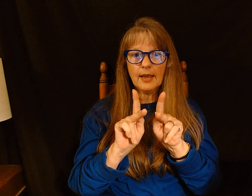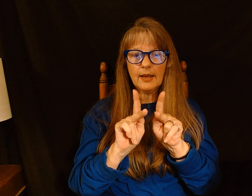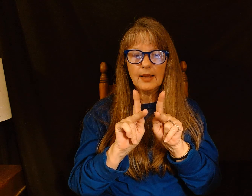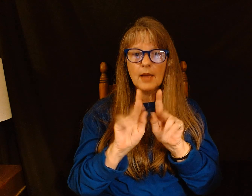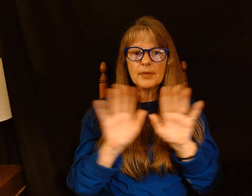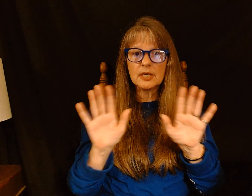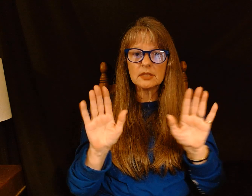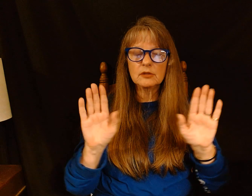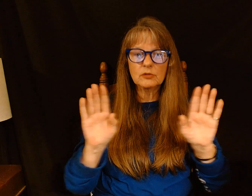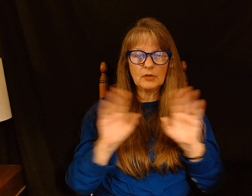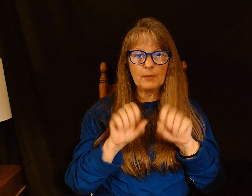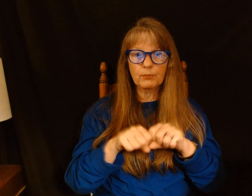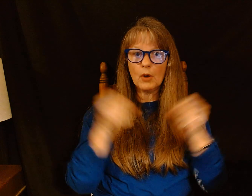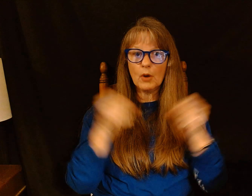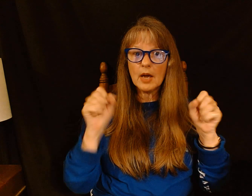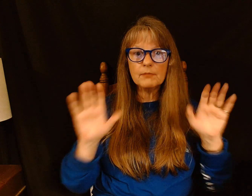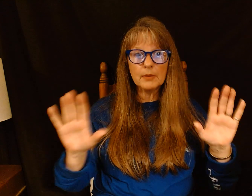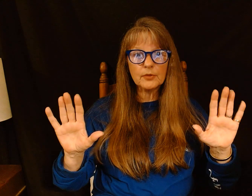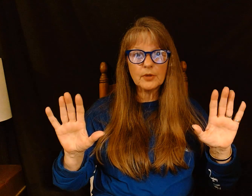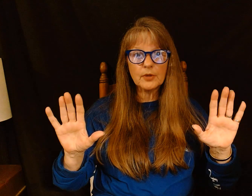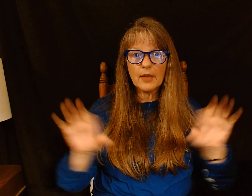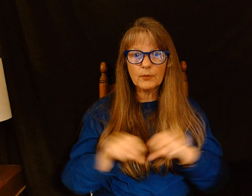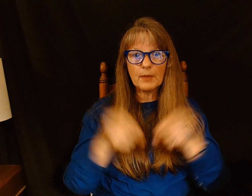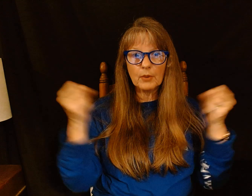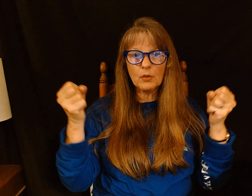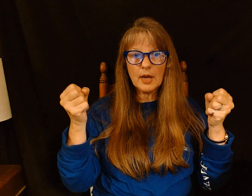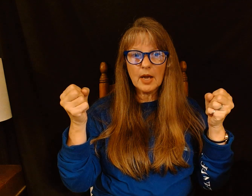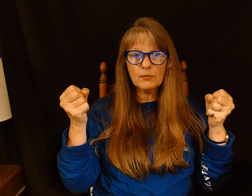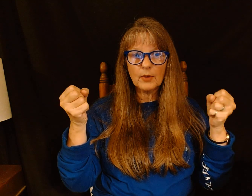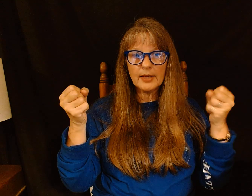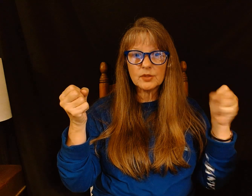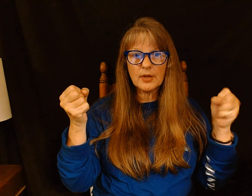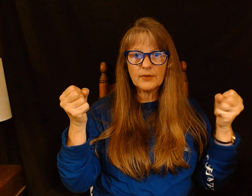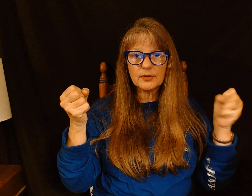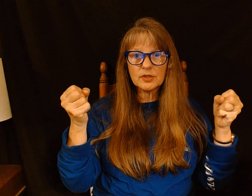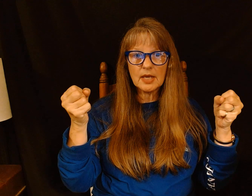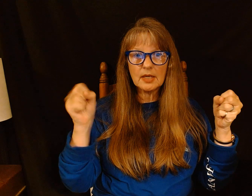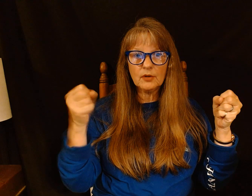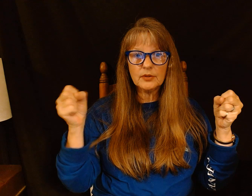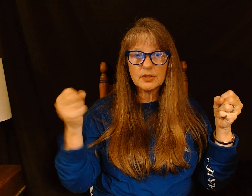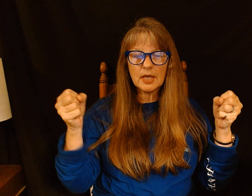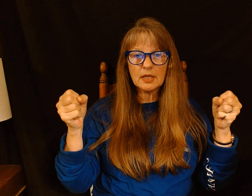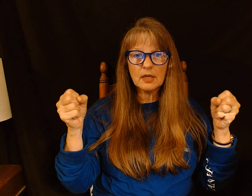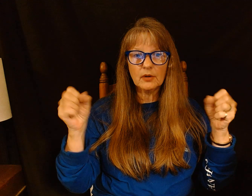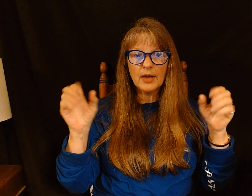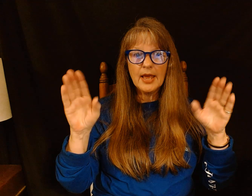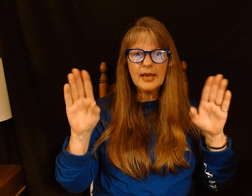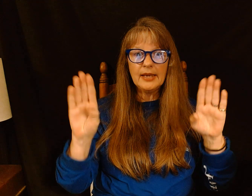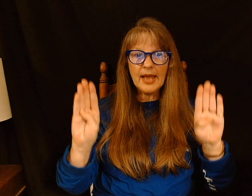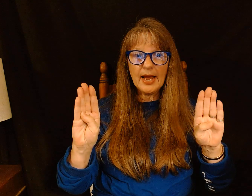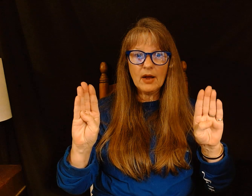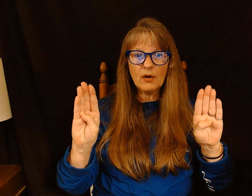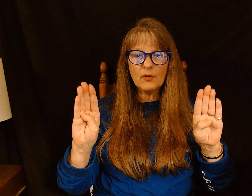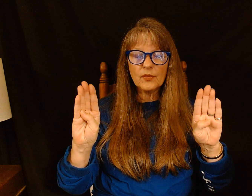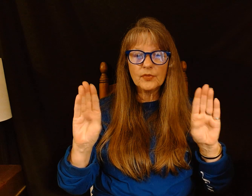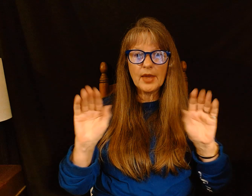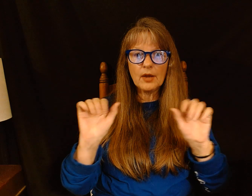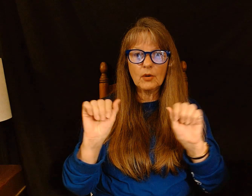B-A-C-K, because they broke up. Remember, they're together. They broke up, right? So now I've got this hand here and this hand here. Now they are